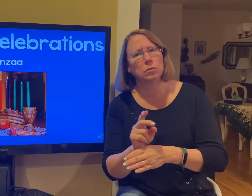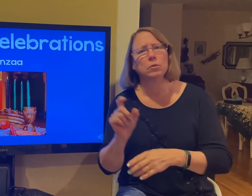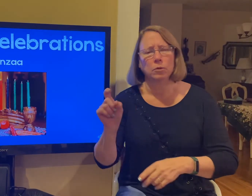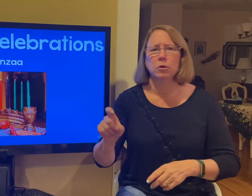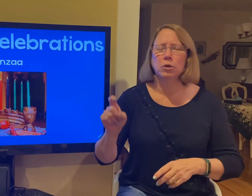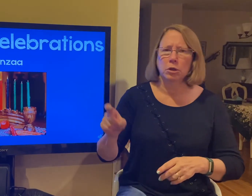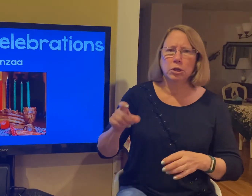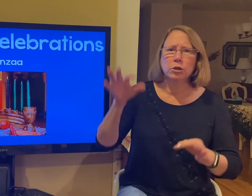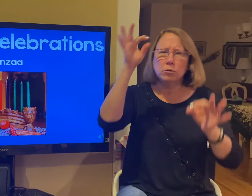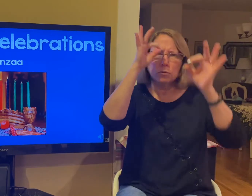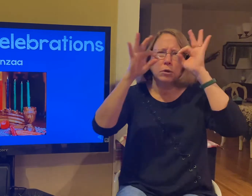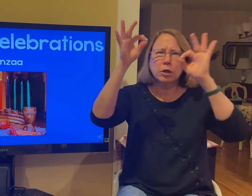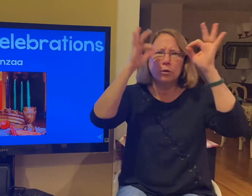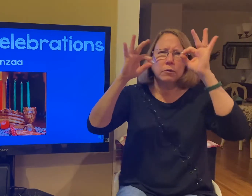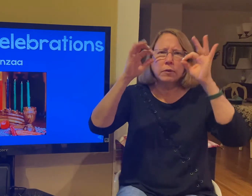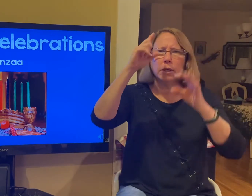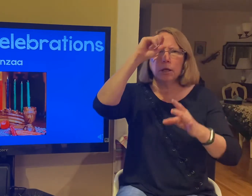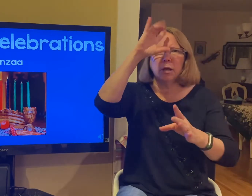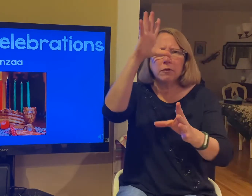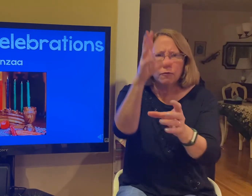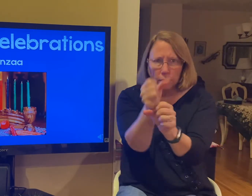creativity, and faith.